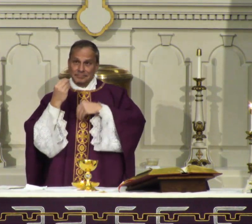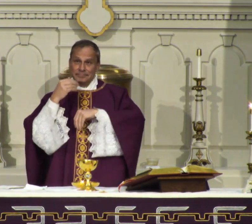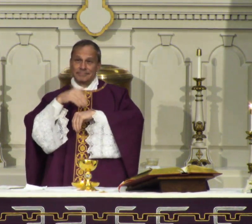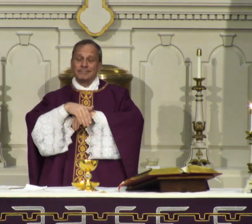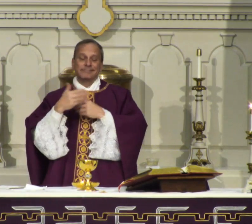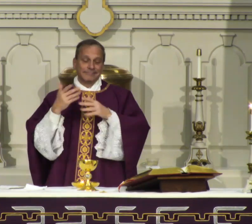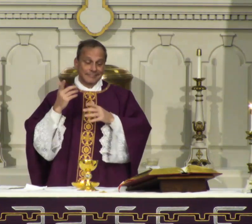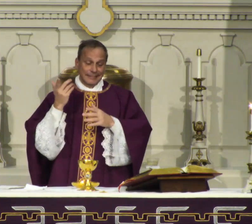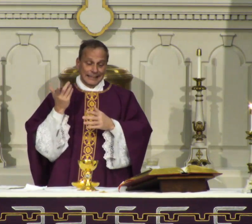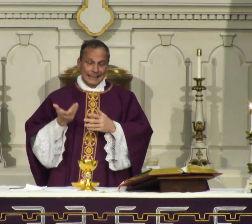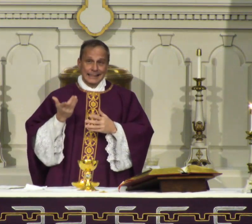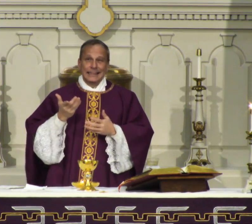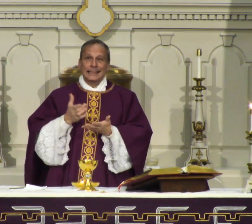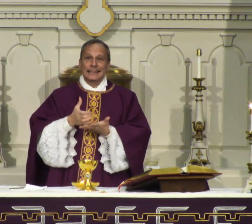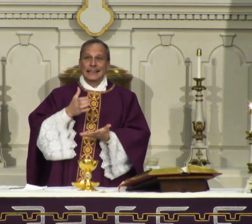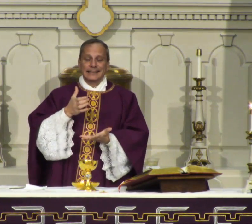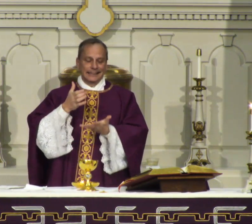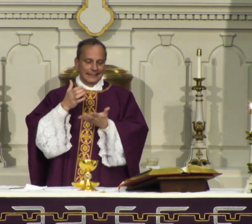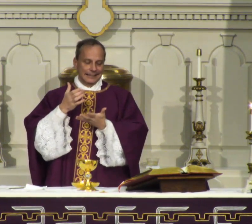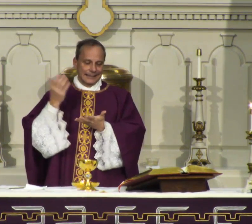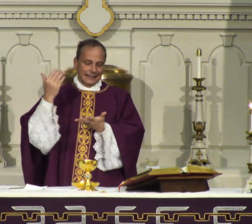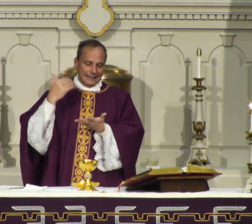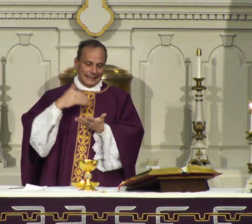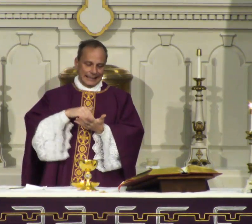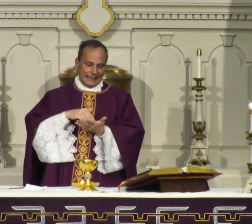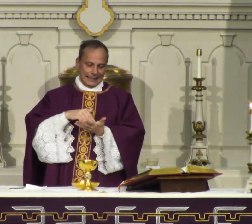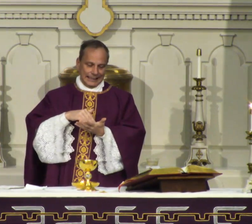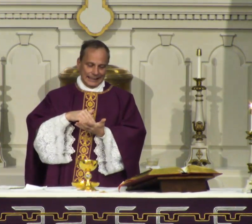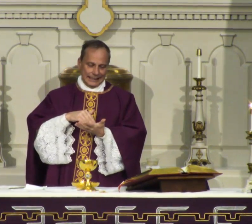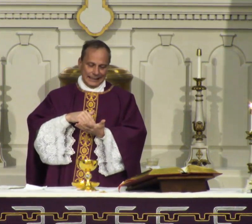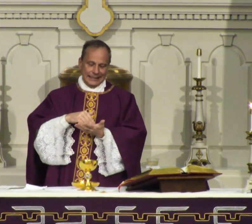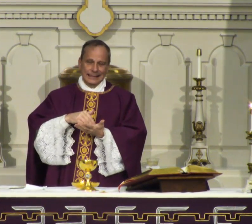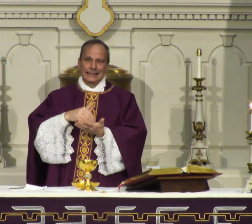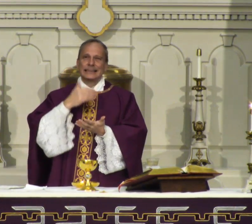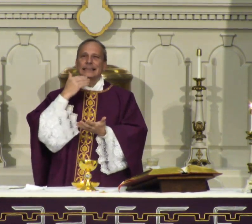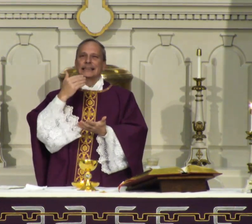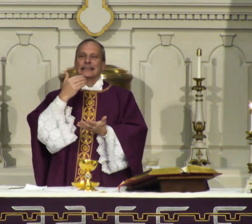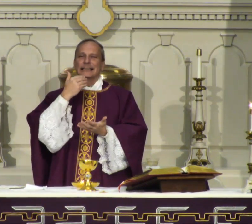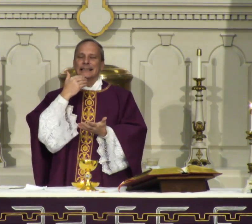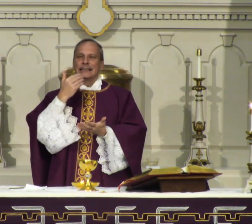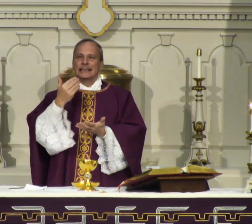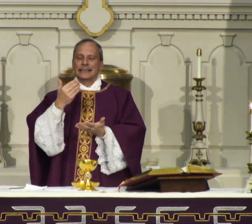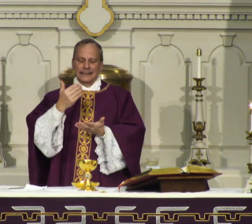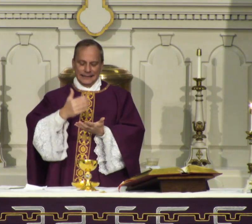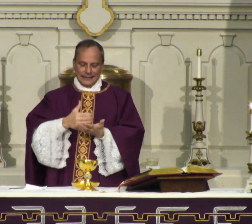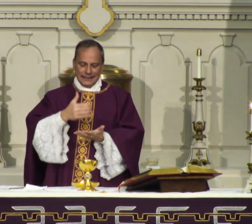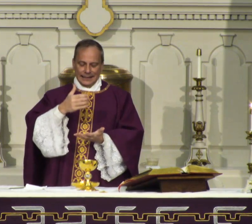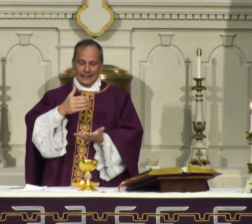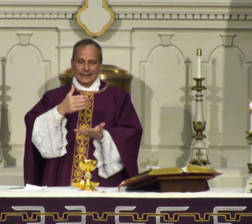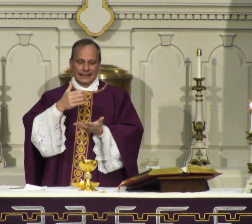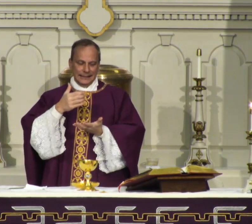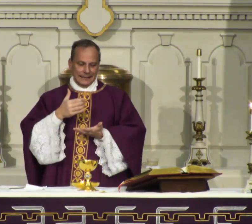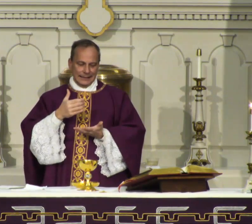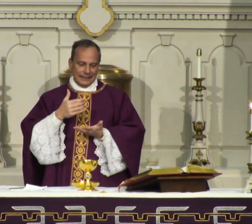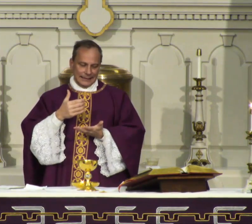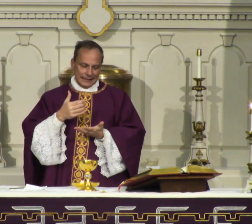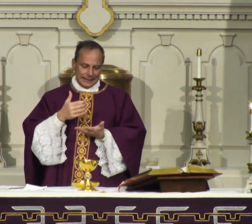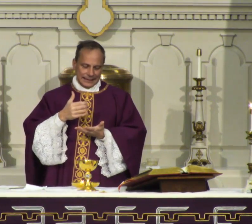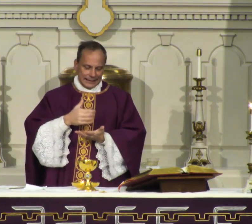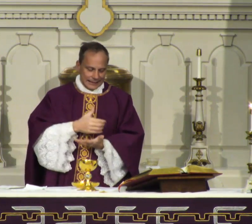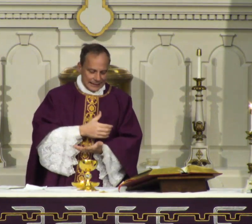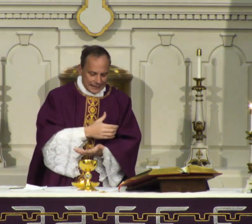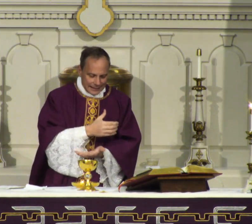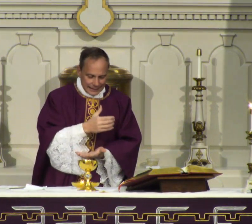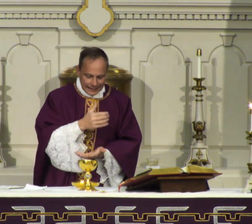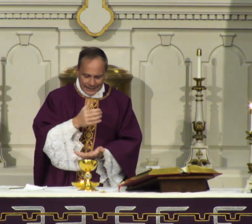In a similar way, when supper was ended, he took the chalice, and once more giving thanks, he gave it to